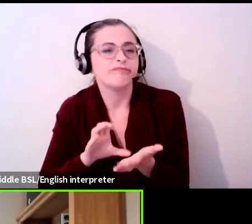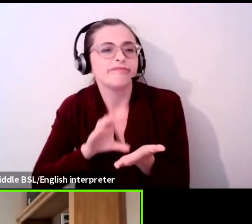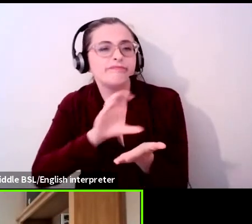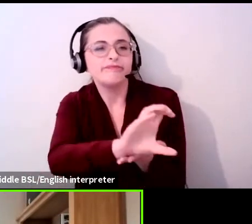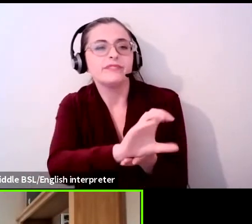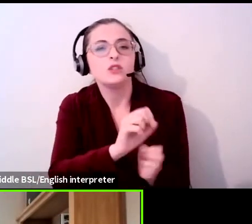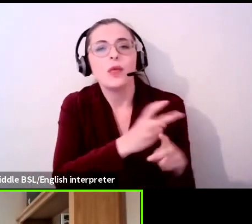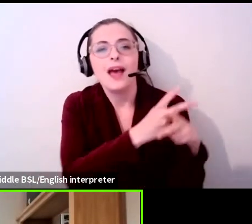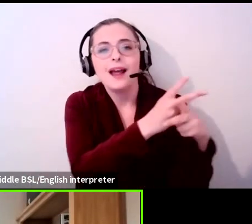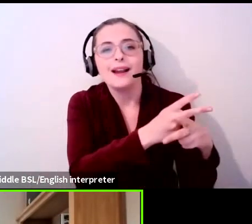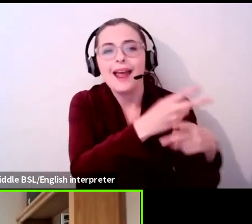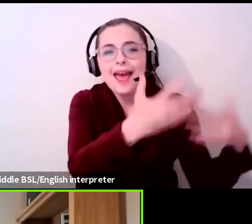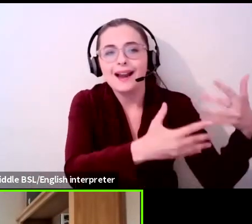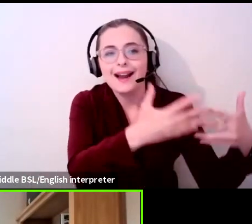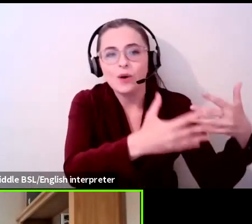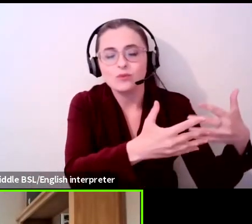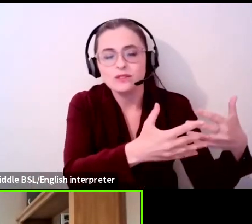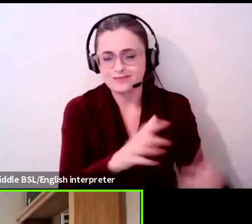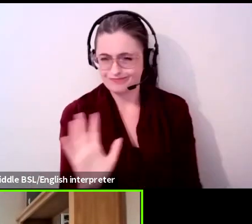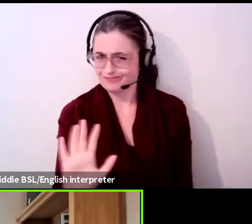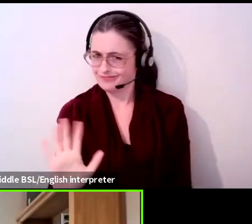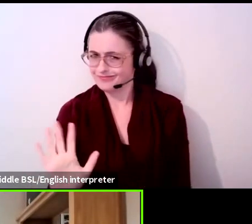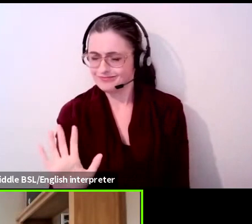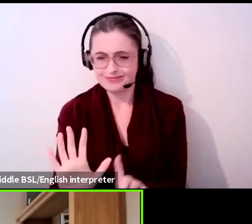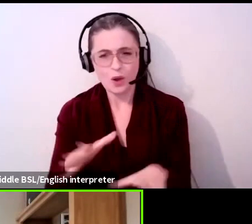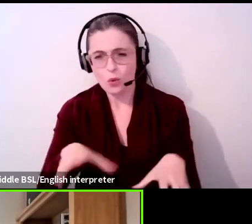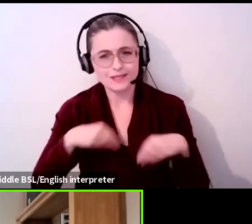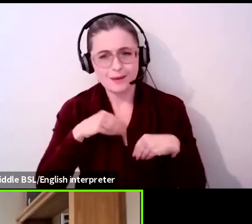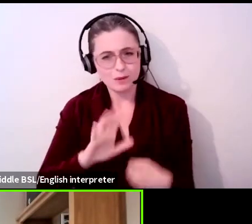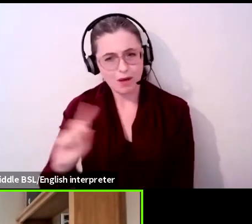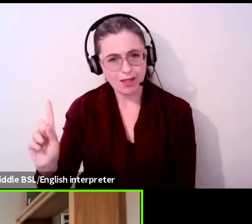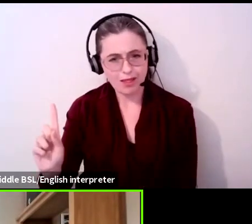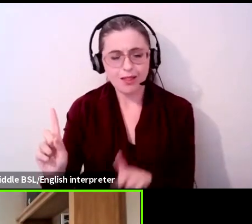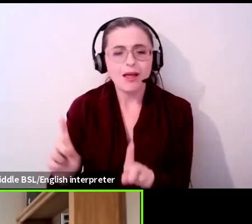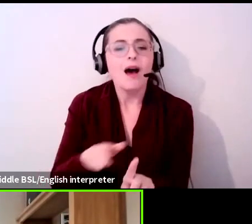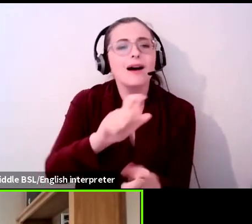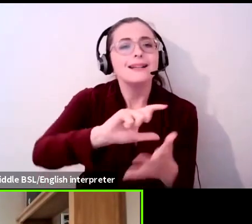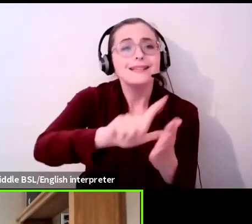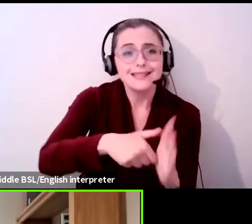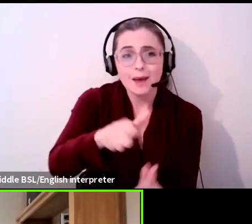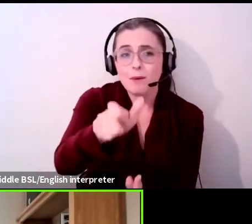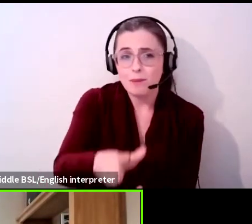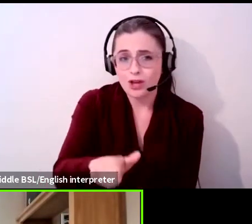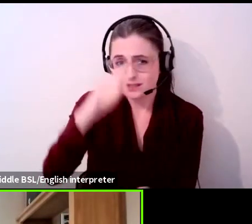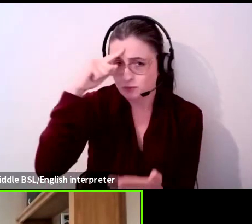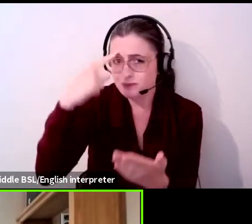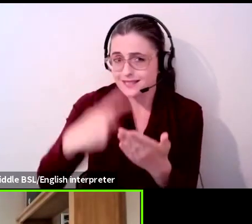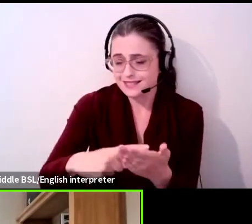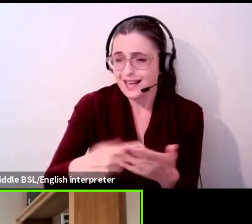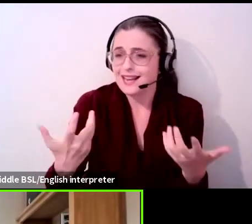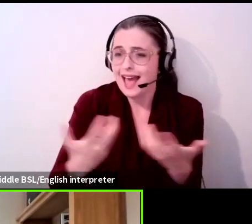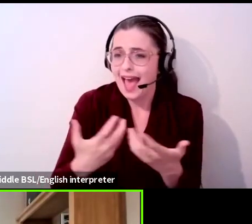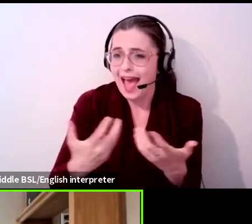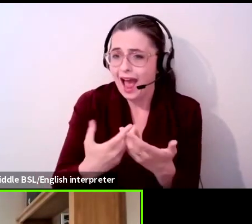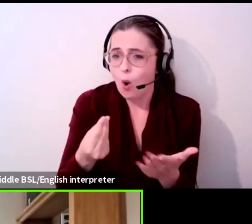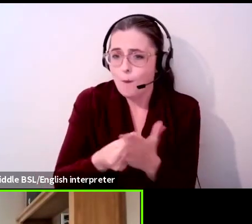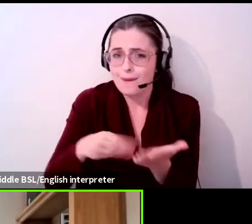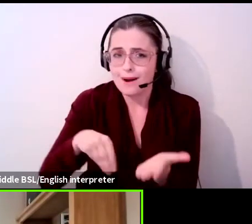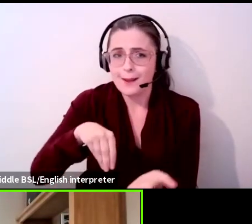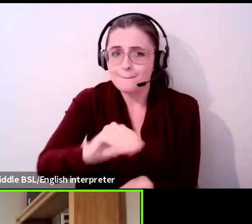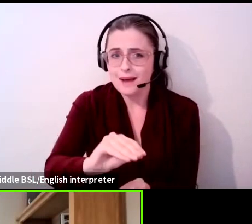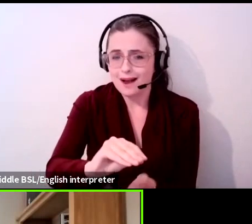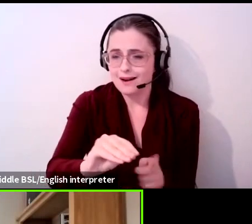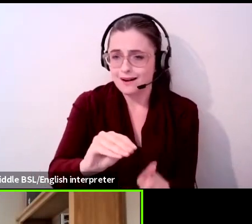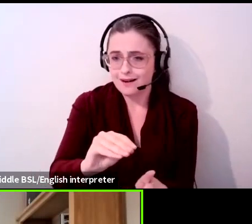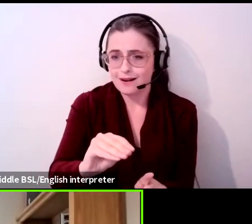care accounts. That's not acceptable. It needs to be how the disabled person wishes to be paid back. And this